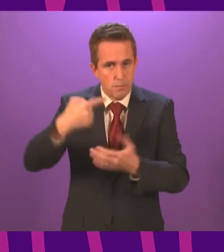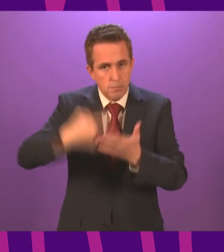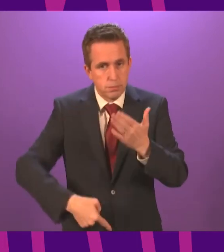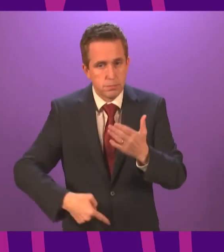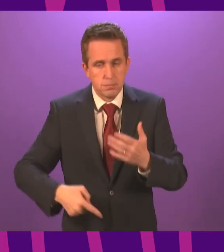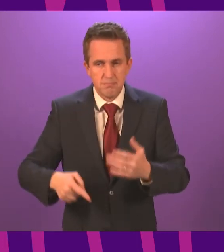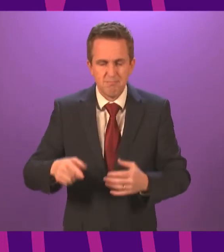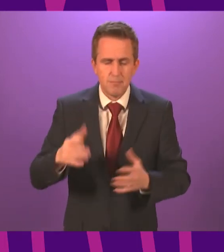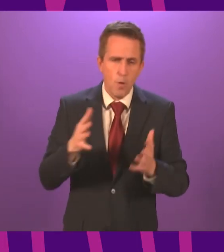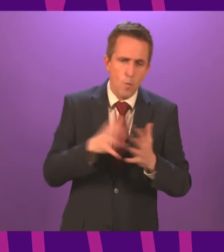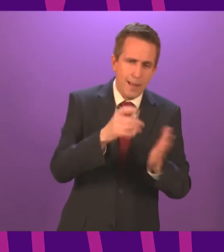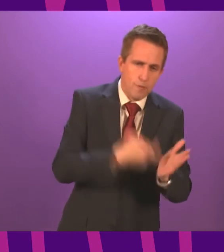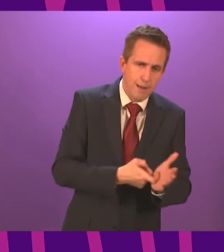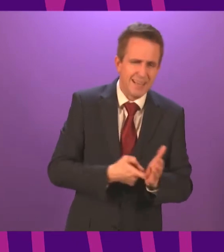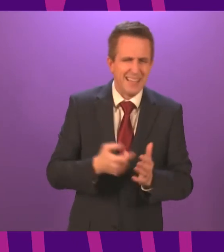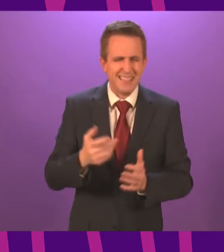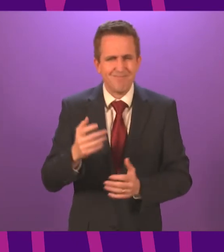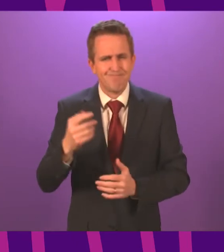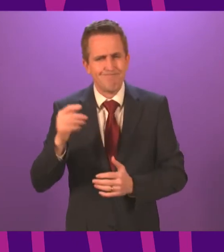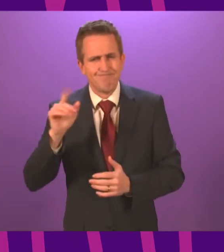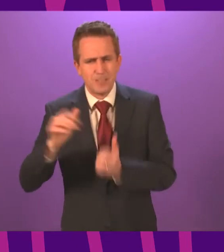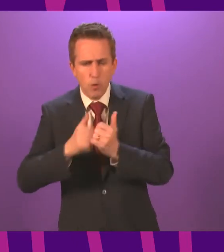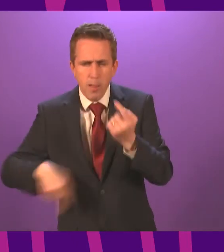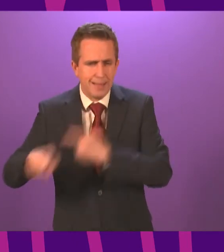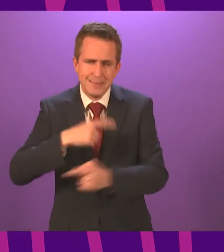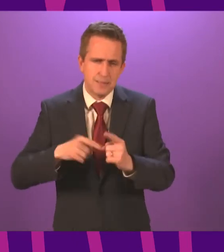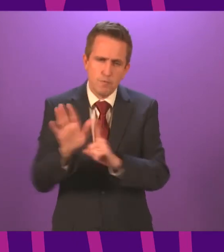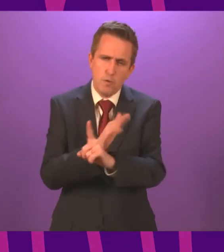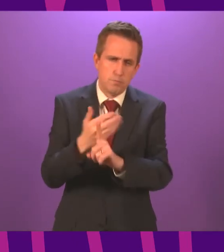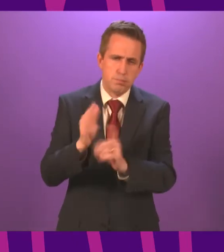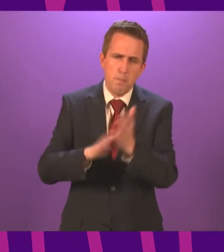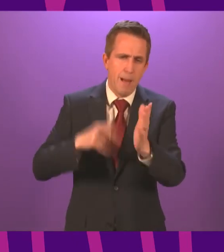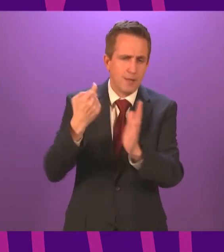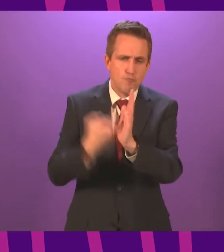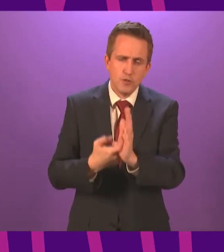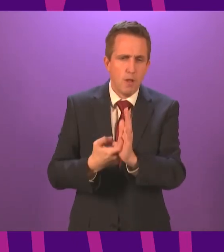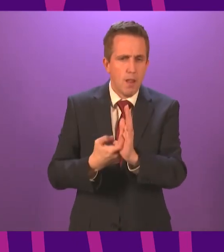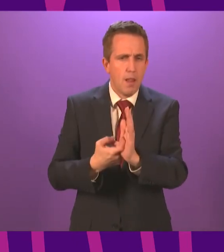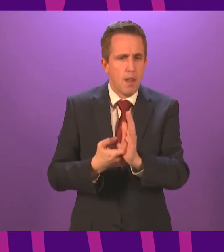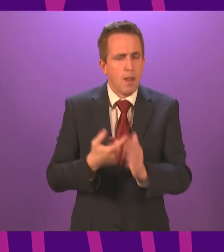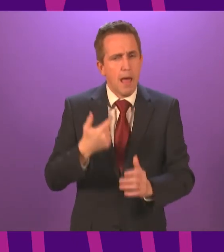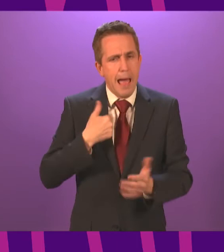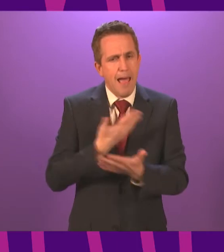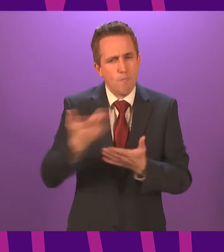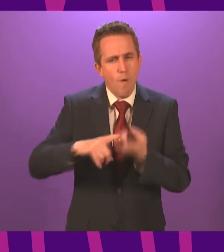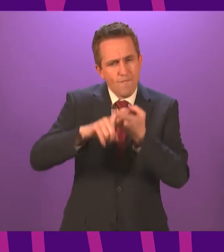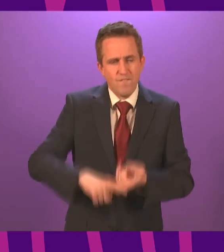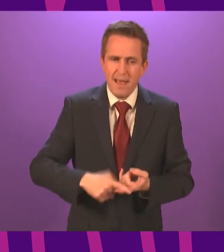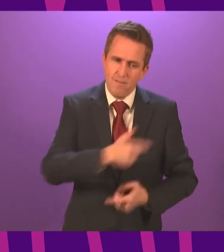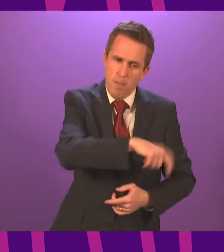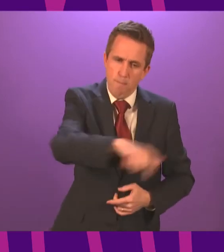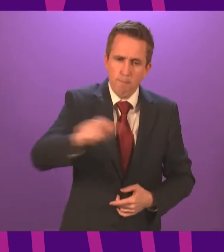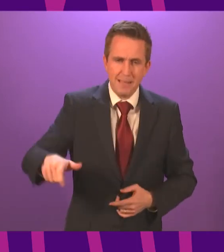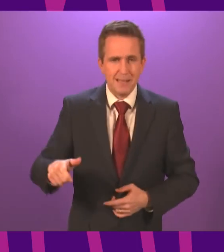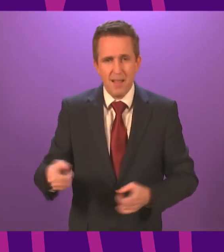Cole-Hamilton convinced themselves with that argument. They certainly didn't convince Mike Russell, and I have to say I have more faith in the public than